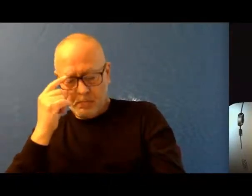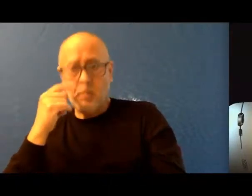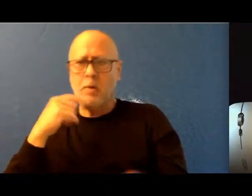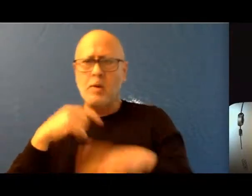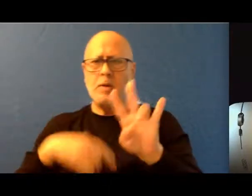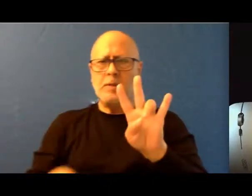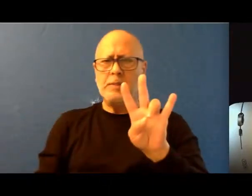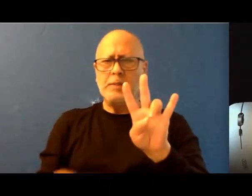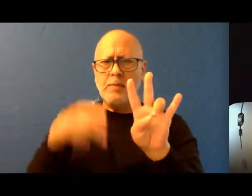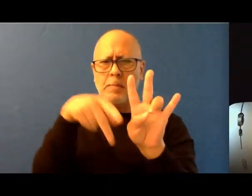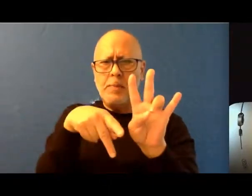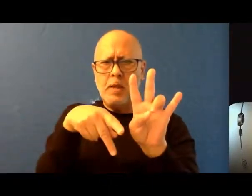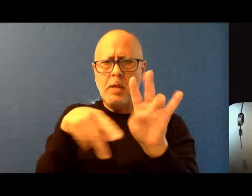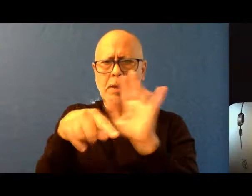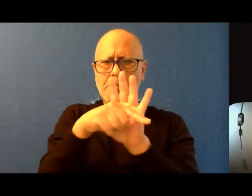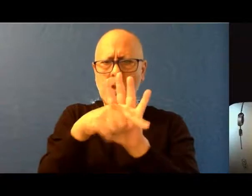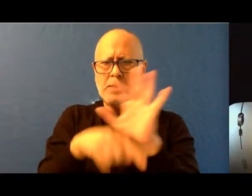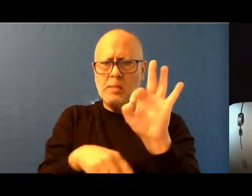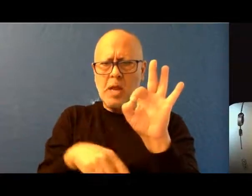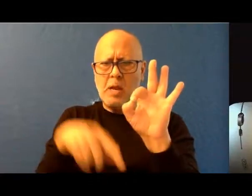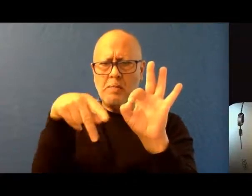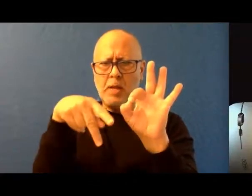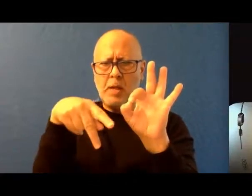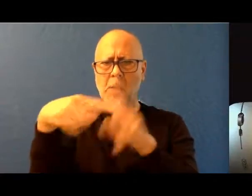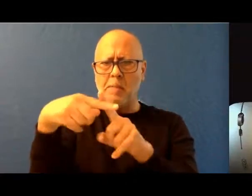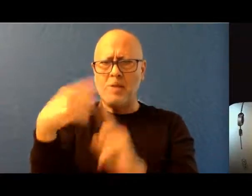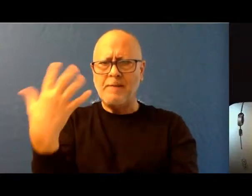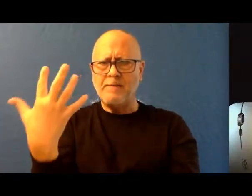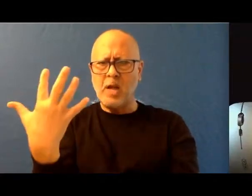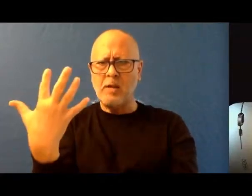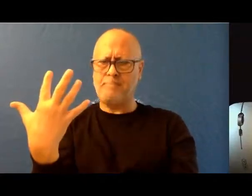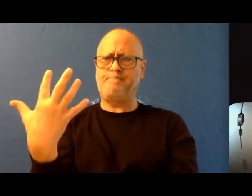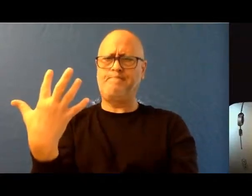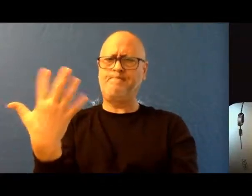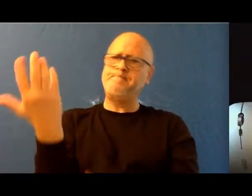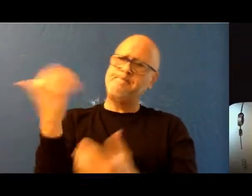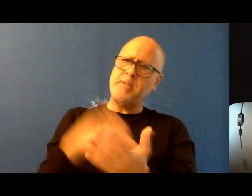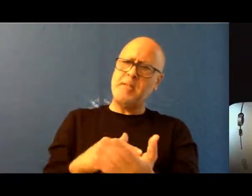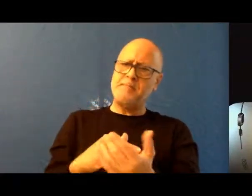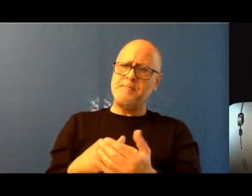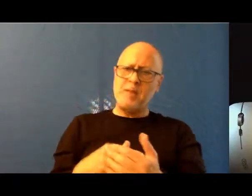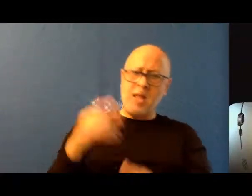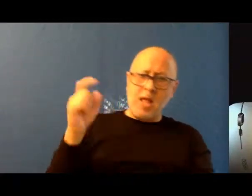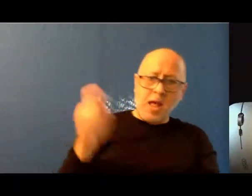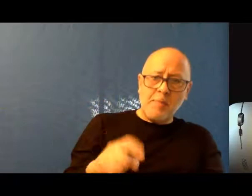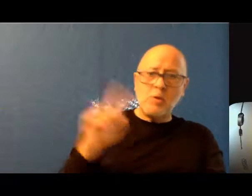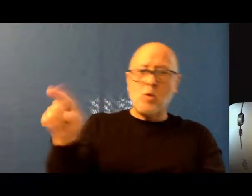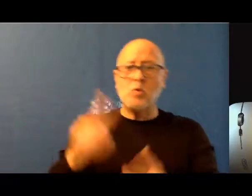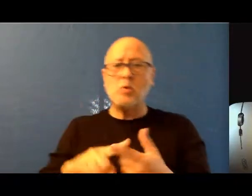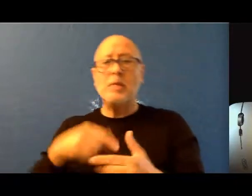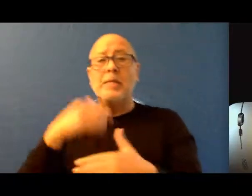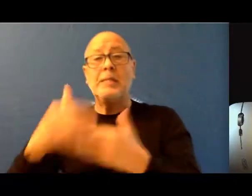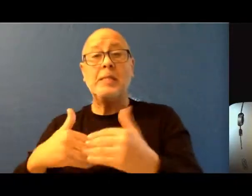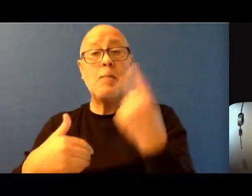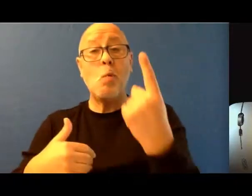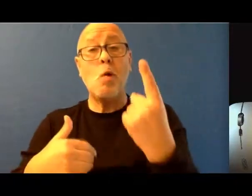7p minus 9p plus 5. So once again, I need to go to step 1. Step 1